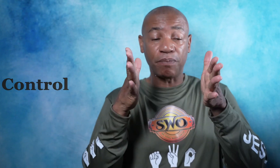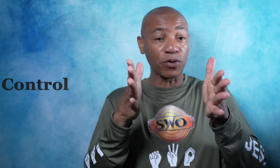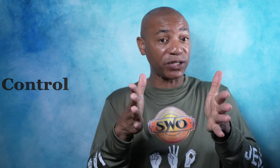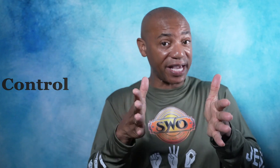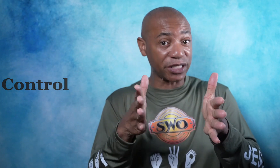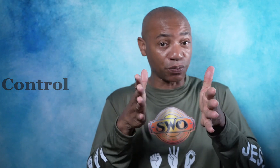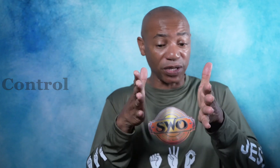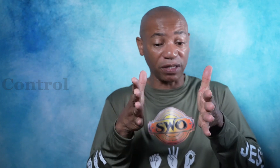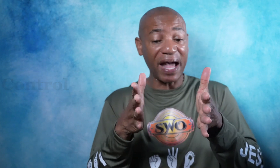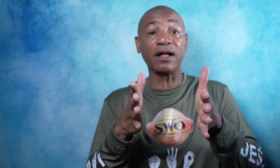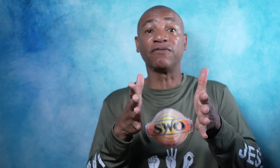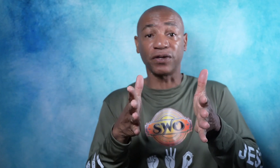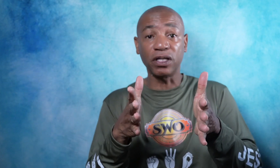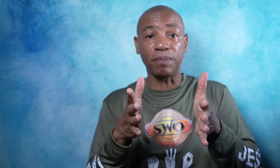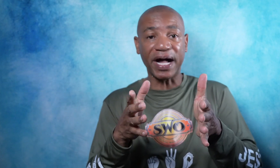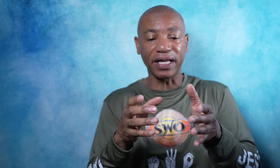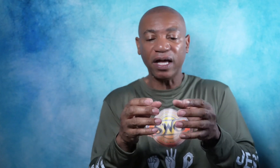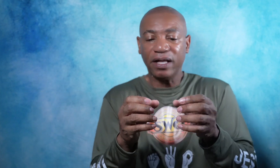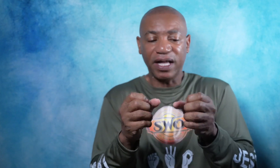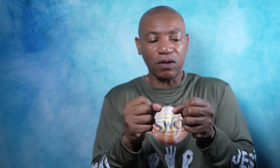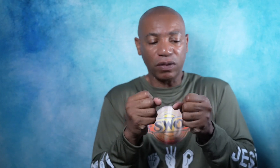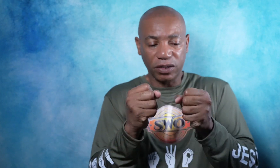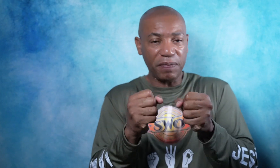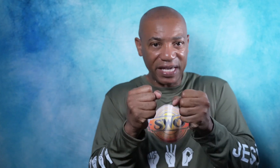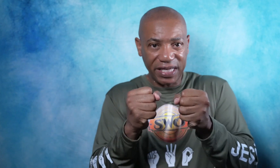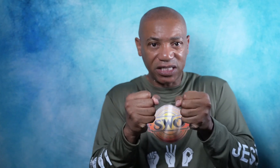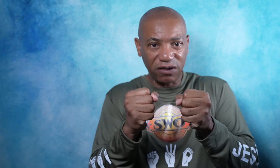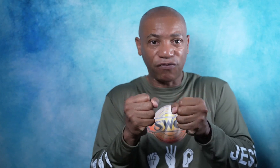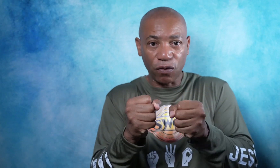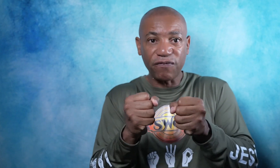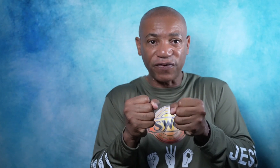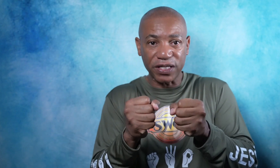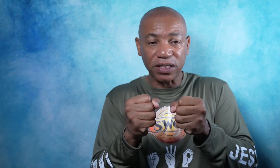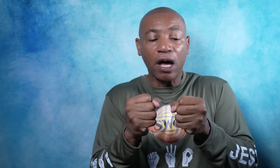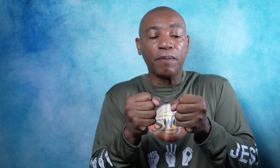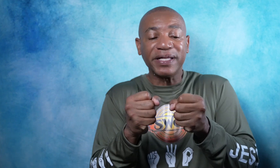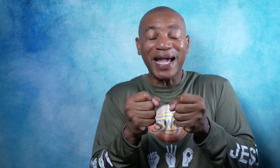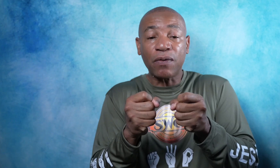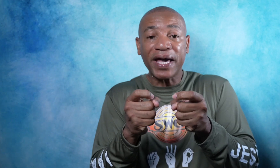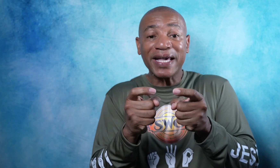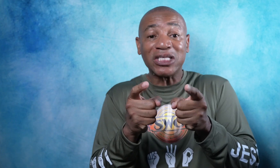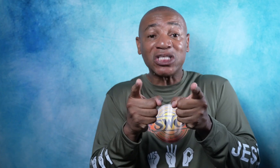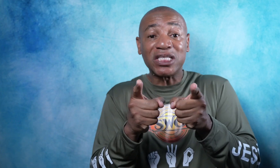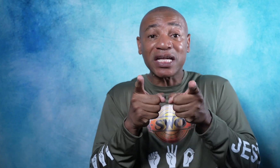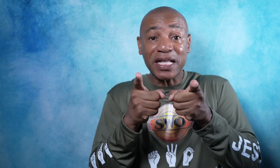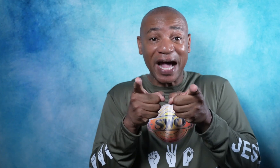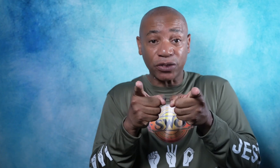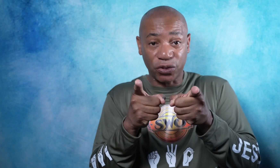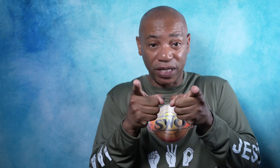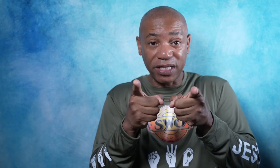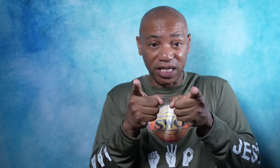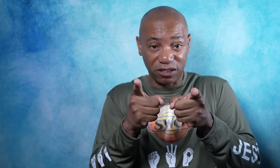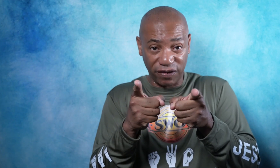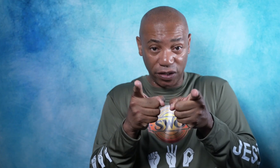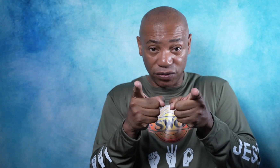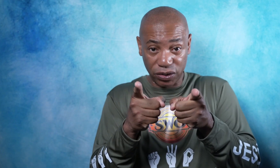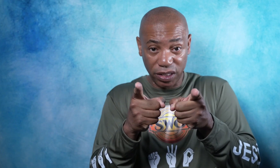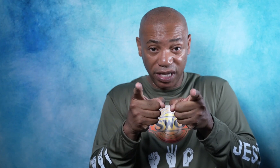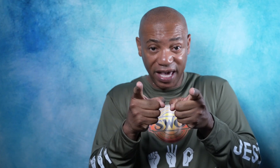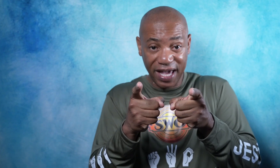both hands, bring them out in front of the body. Now to make it easy, form fists, but now extend out your index fingers and